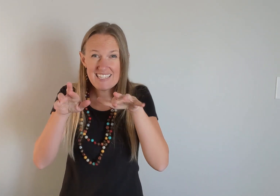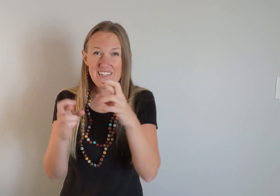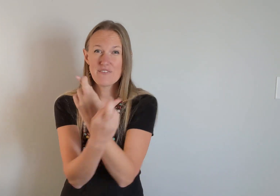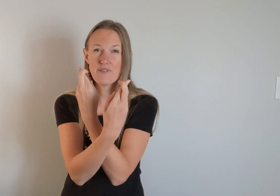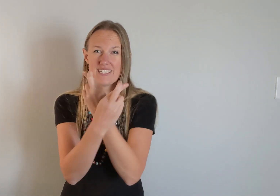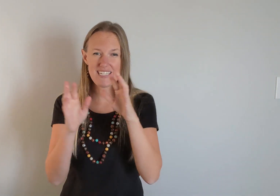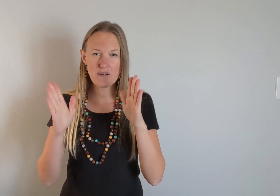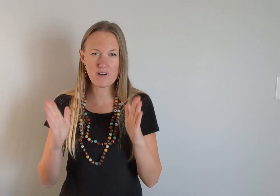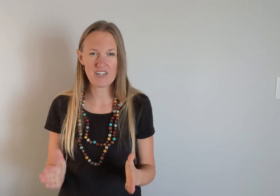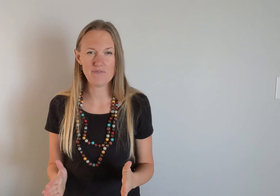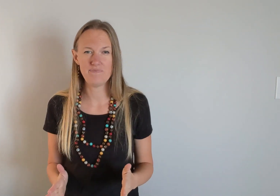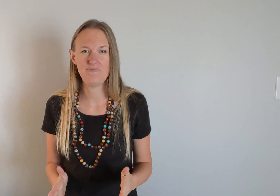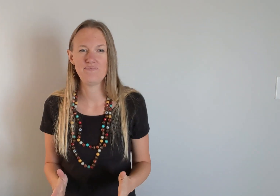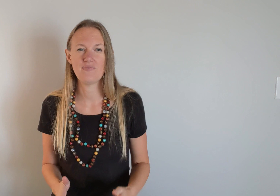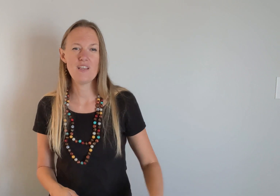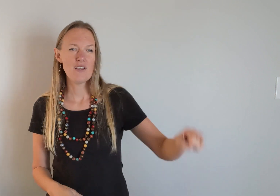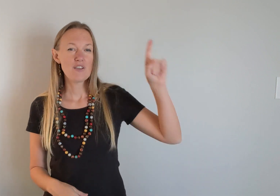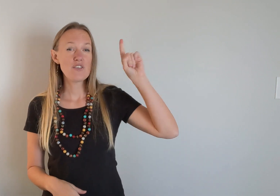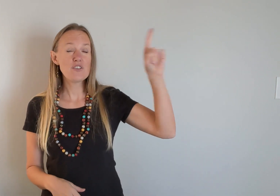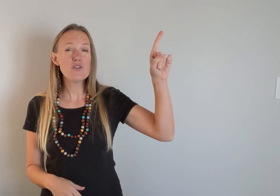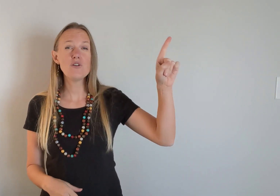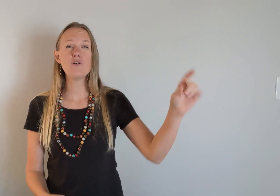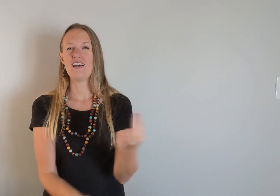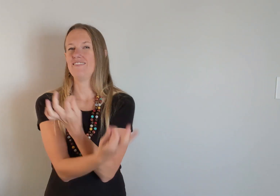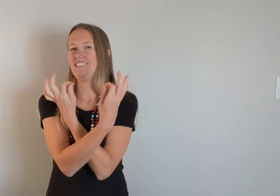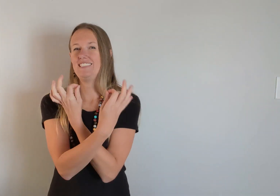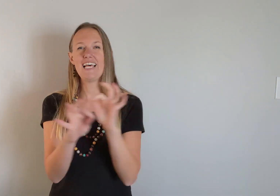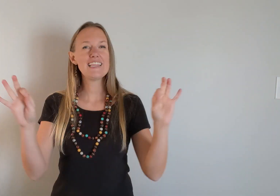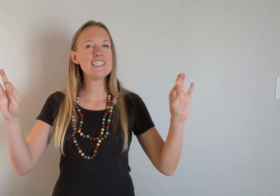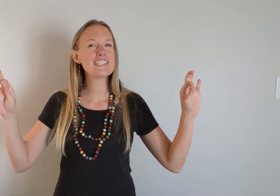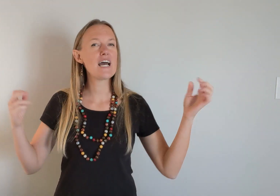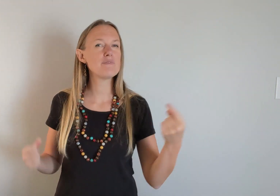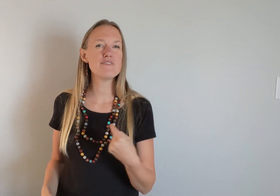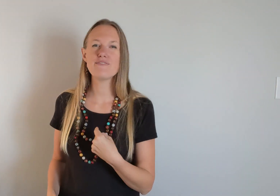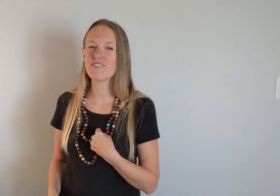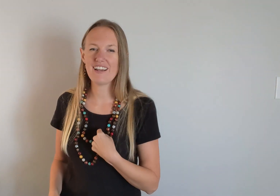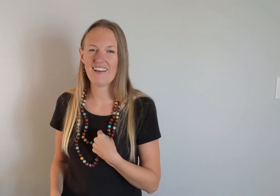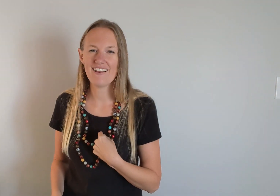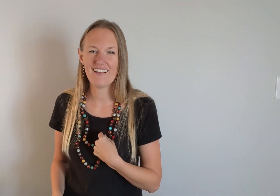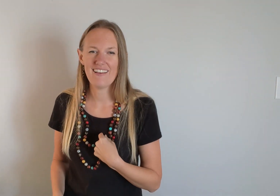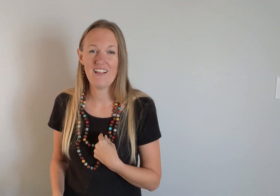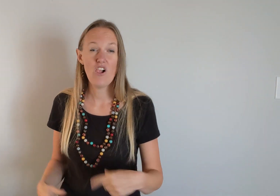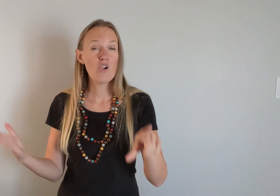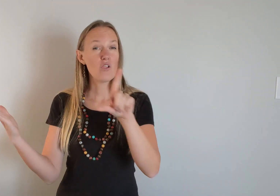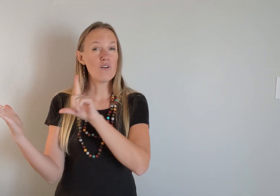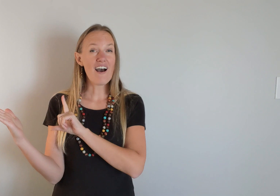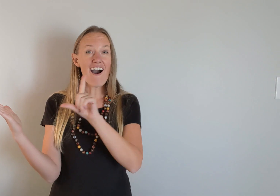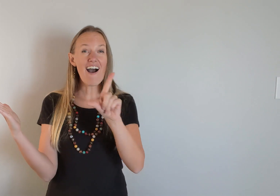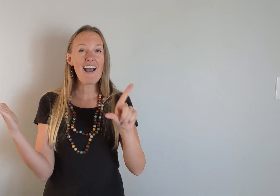Blessed Redeemer, you have set this captive free. Lord,